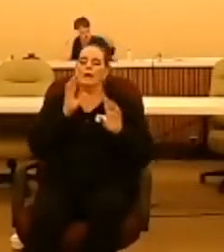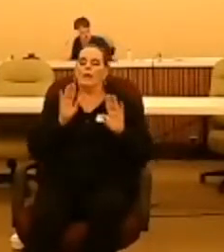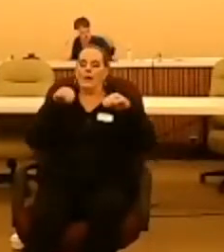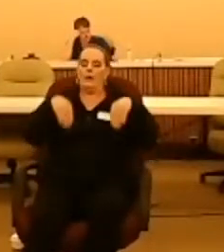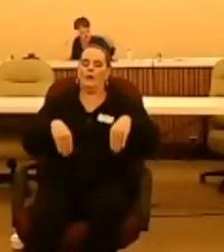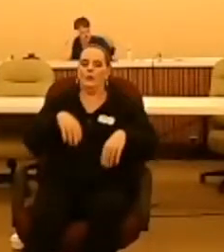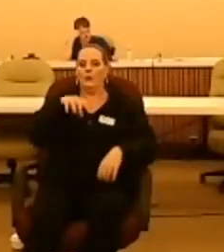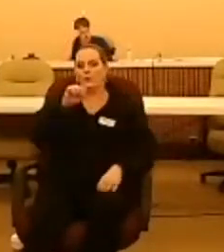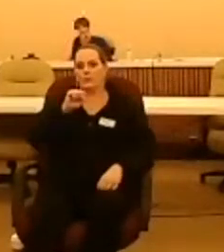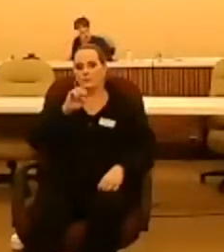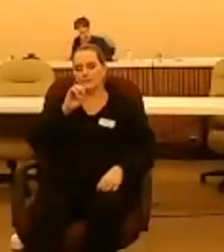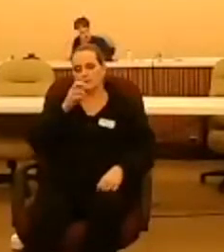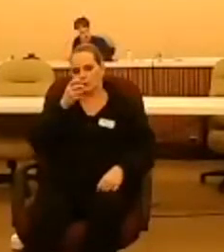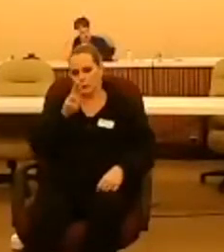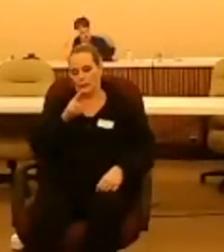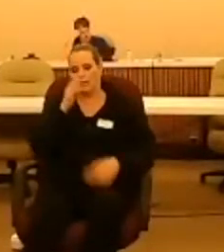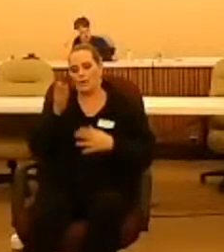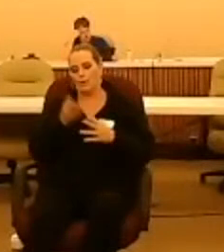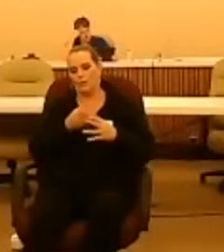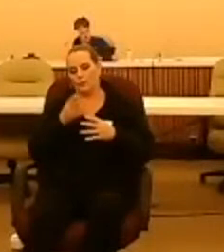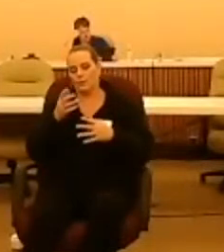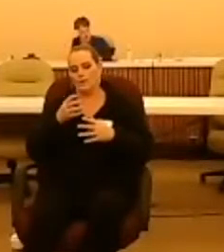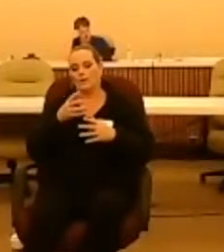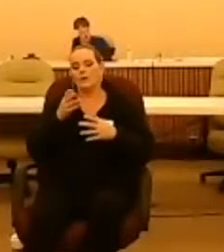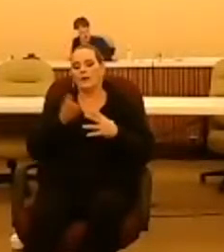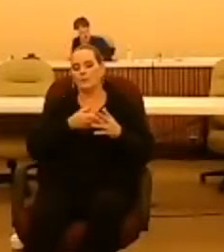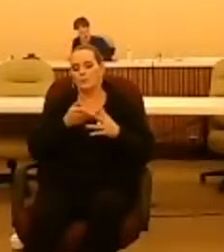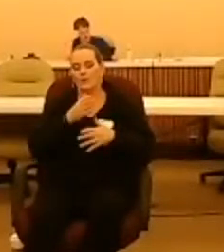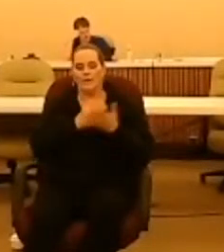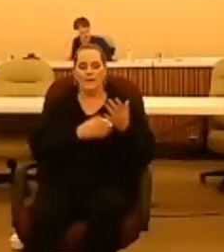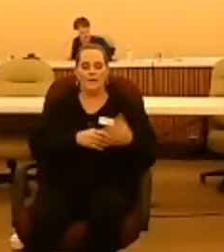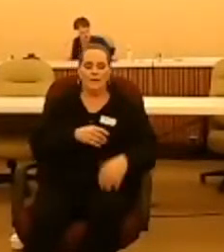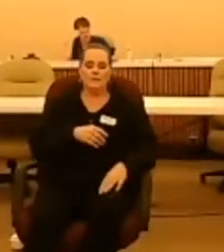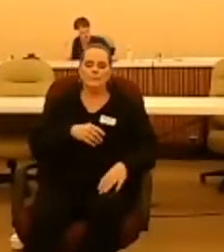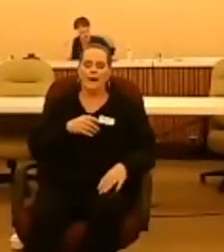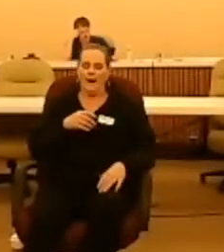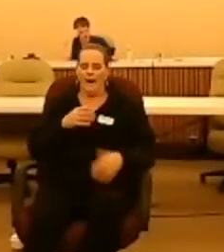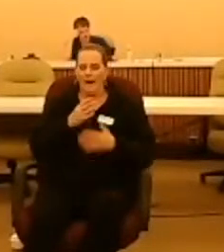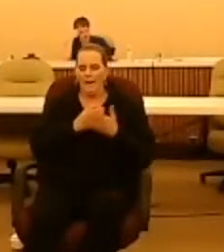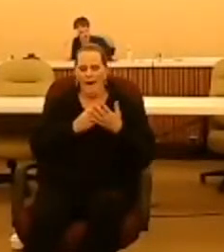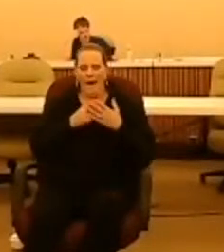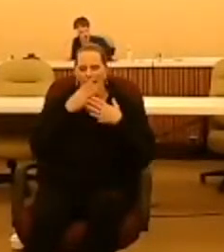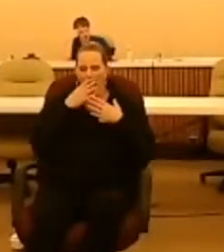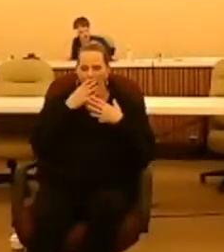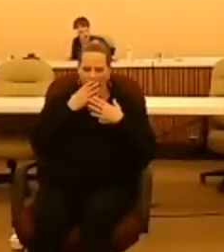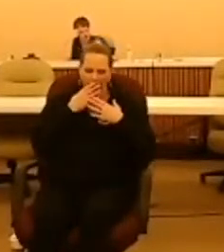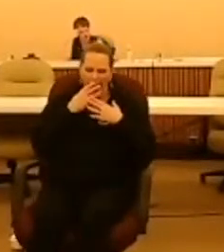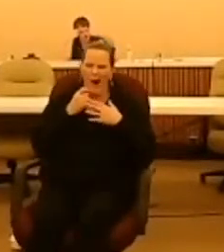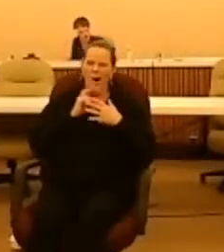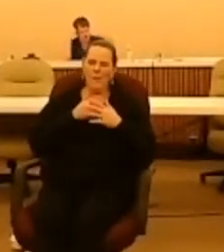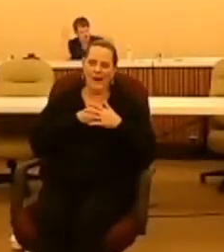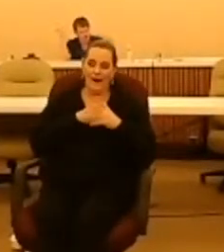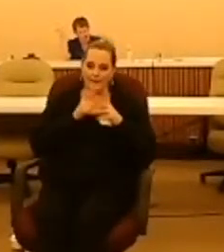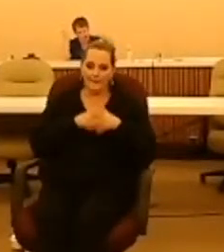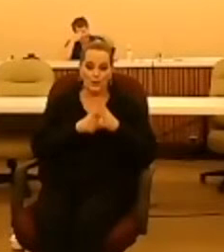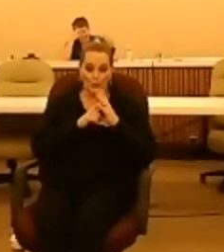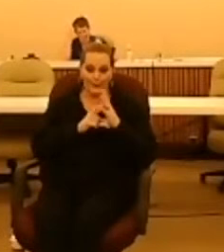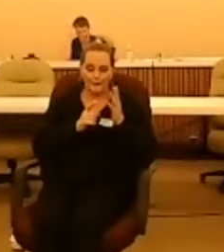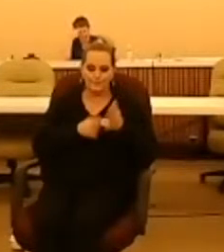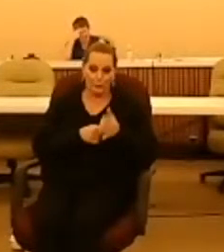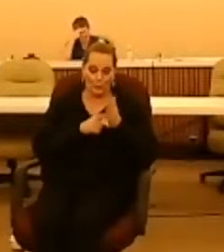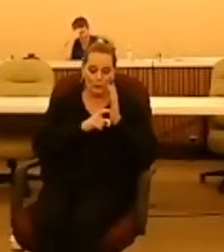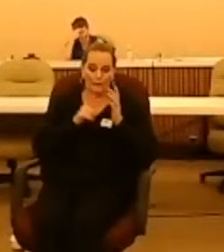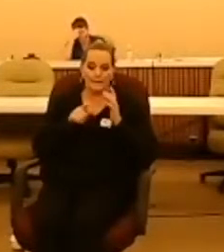sewer. It goes through a part of the right of way. We're requiring them to put a